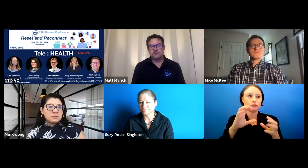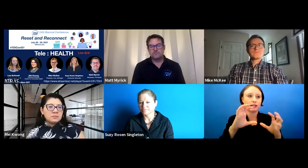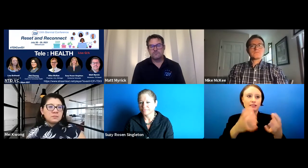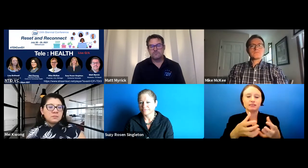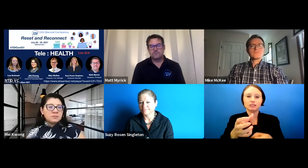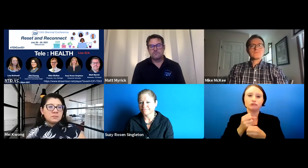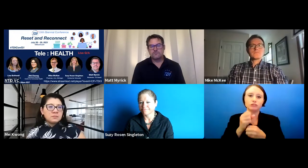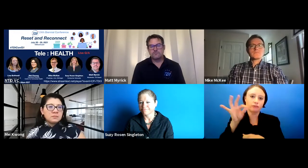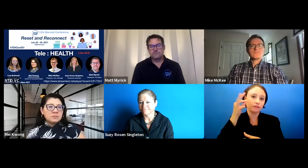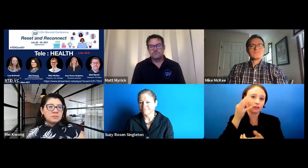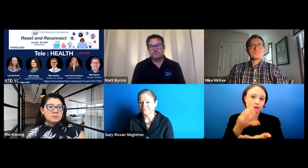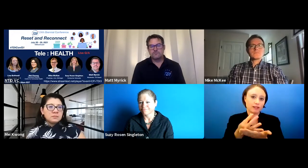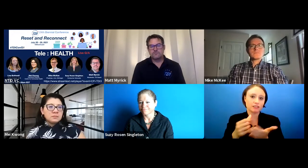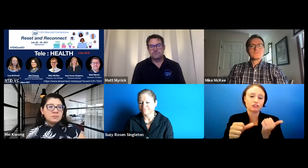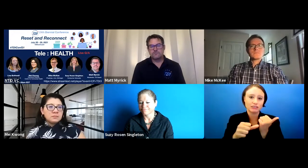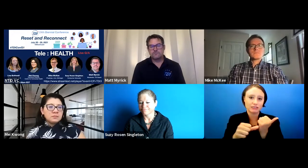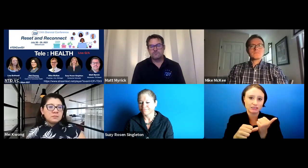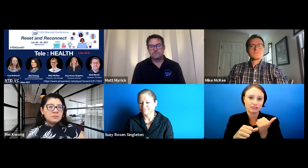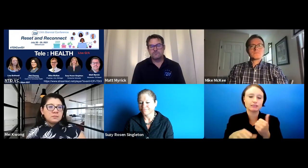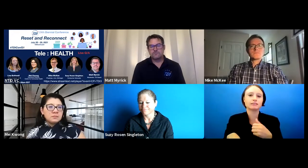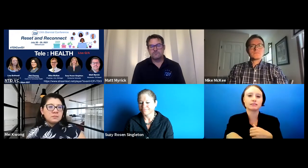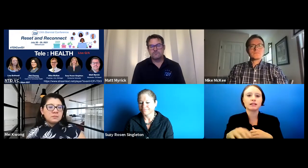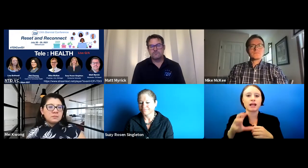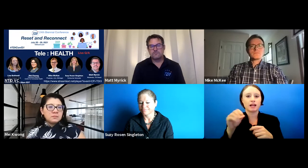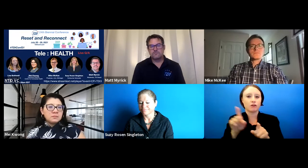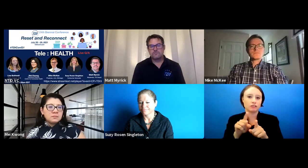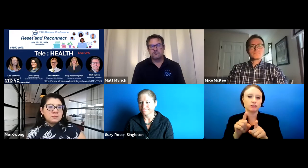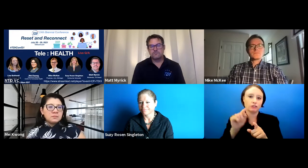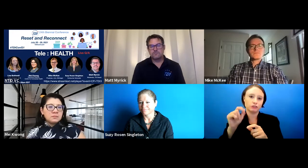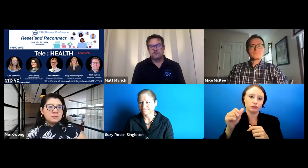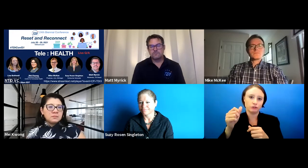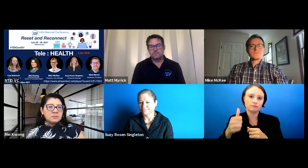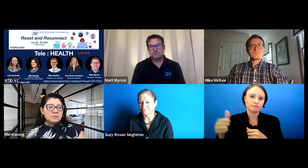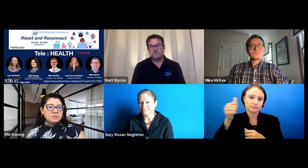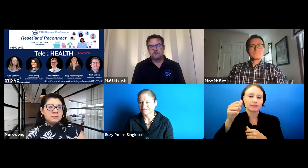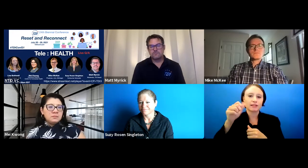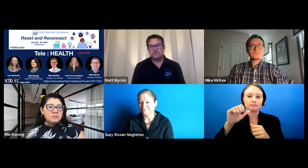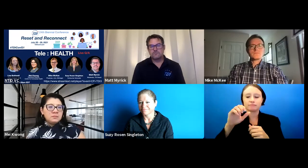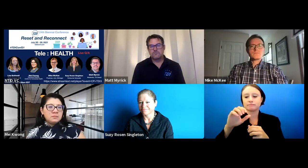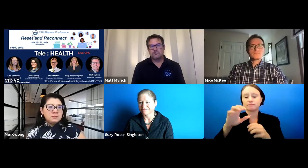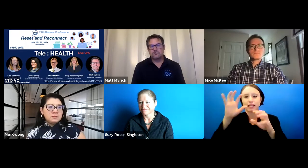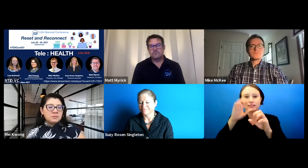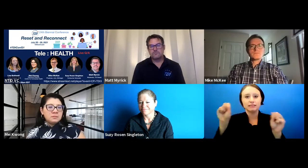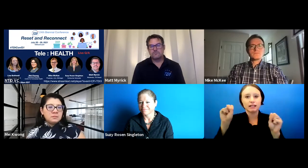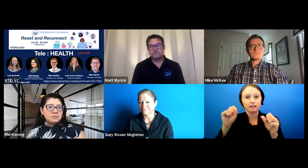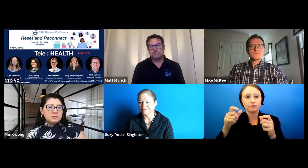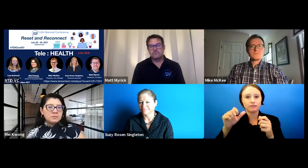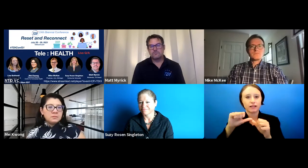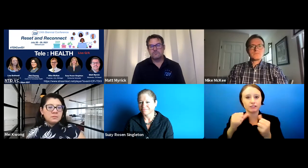504 applies to entities receiving federal funding assistance and also